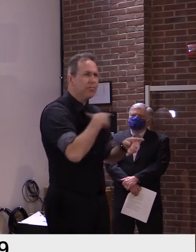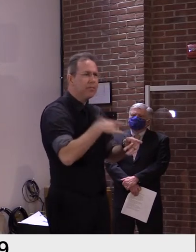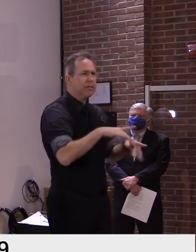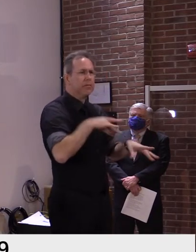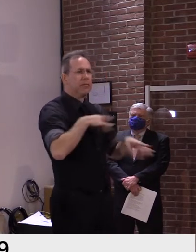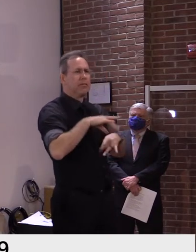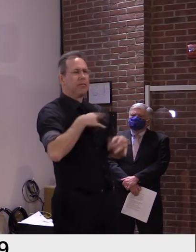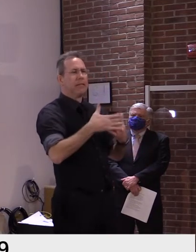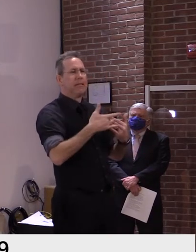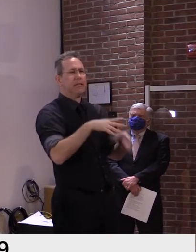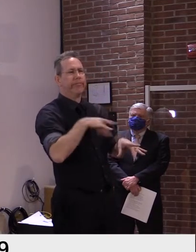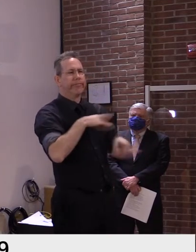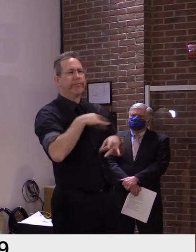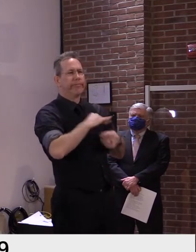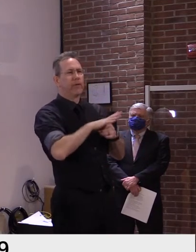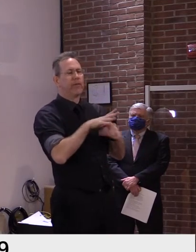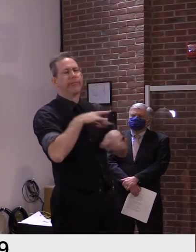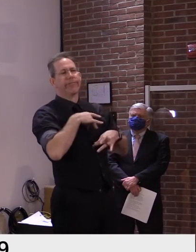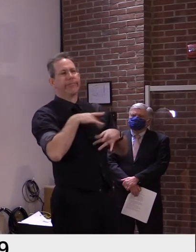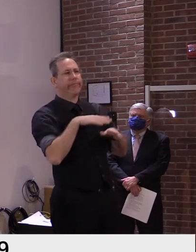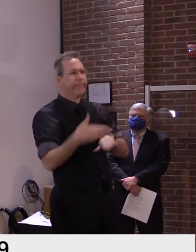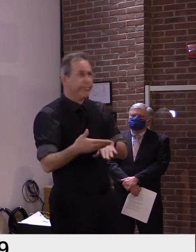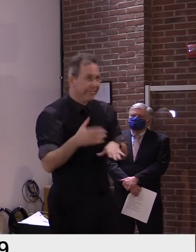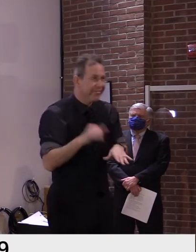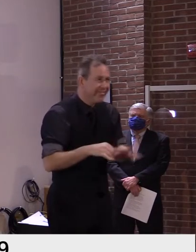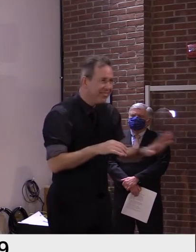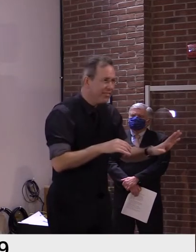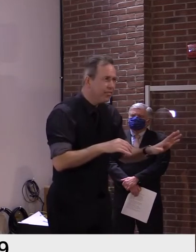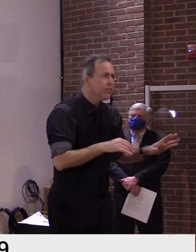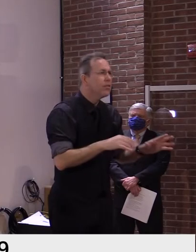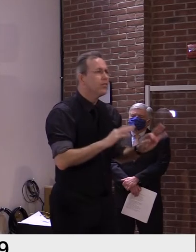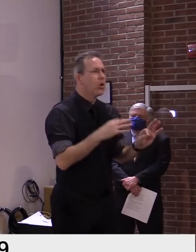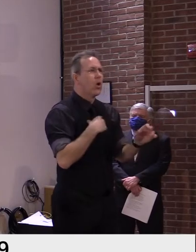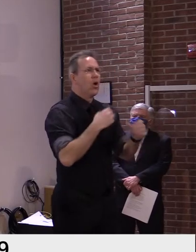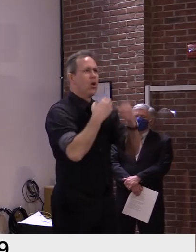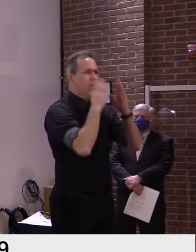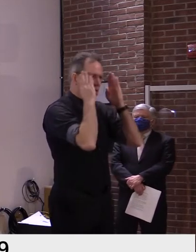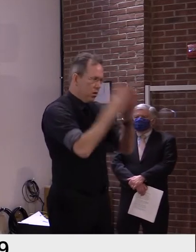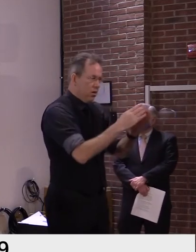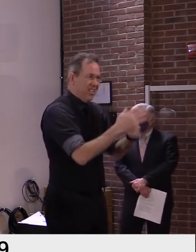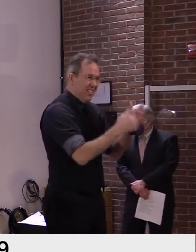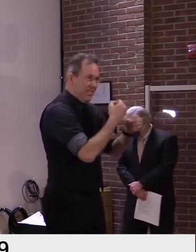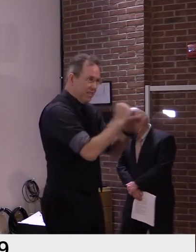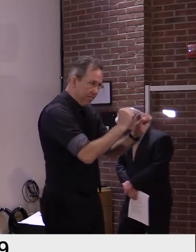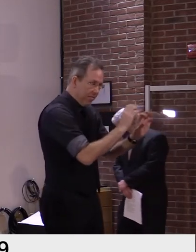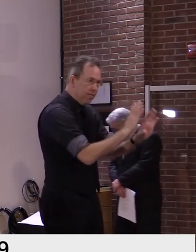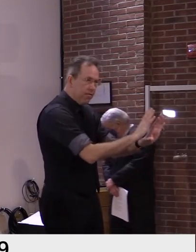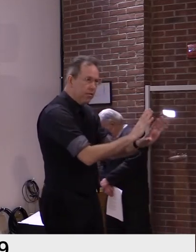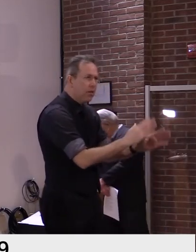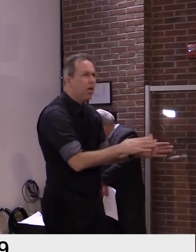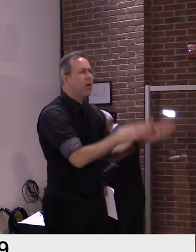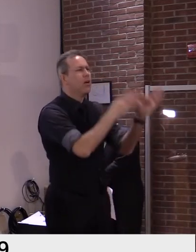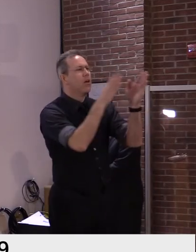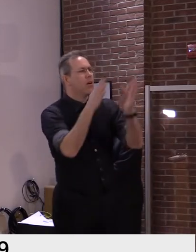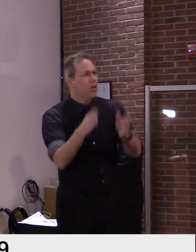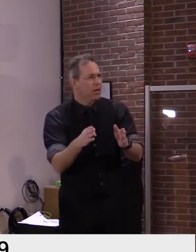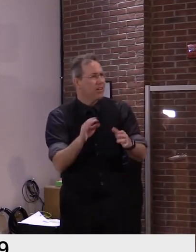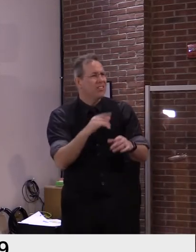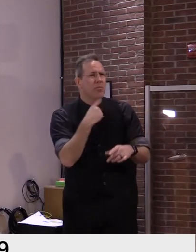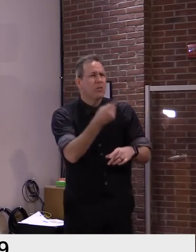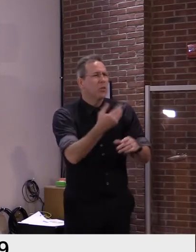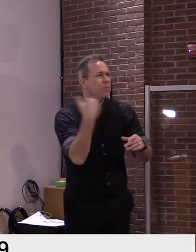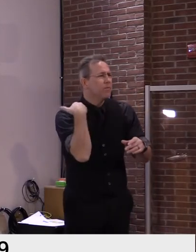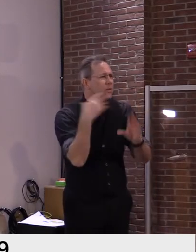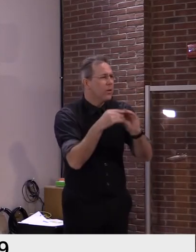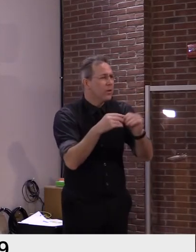different approach. And as I said, our kids are not okay, and we need to do all we can to get them